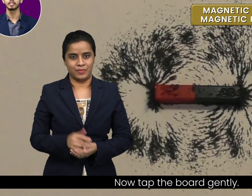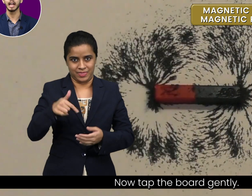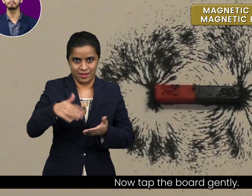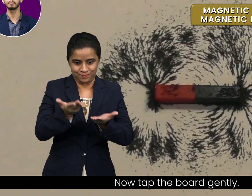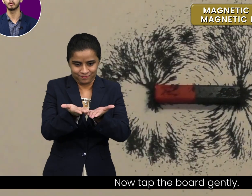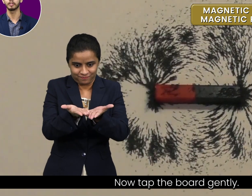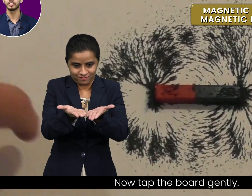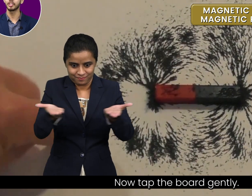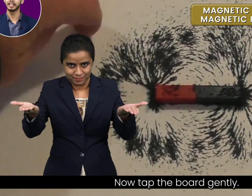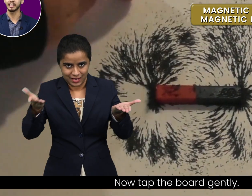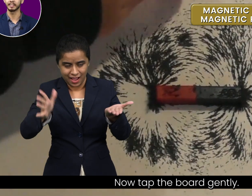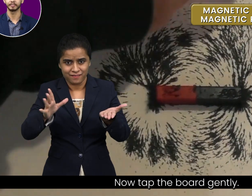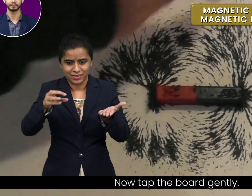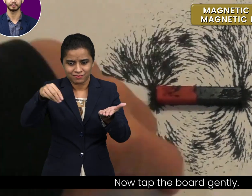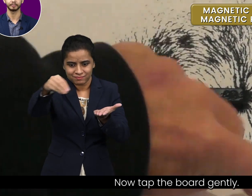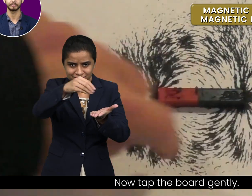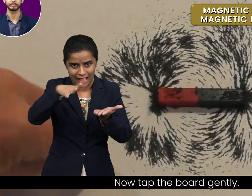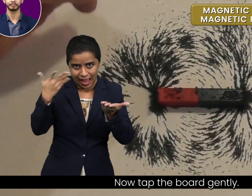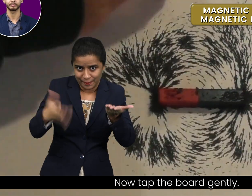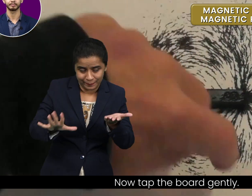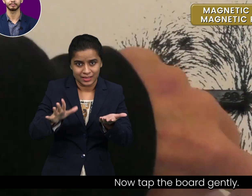Now tap the board gently.